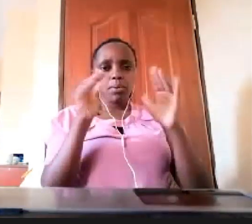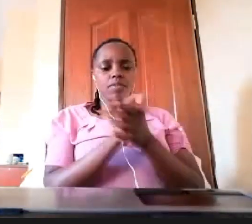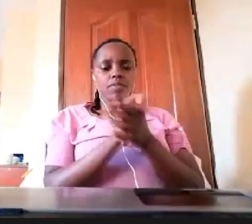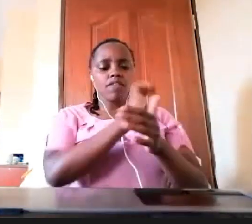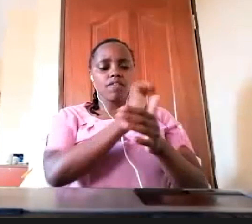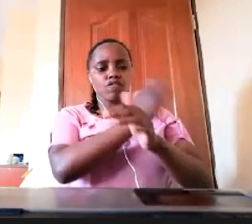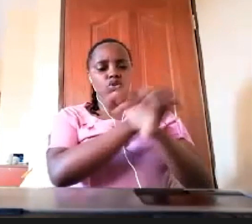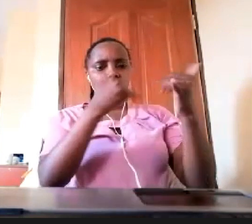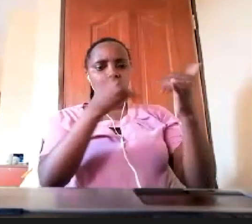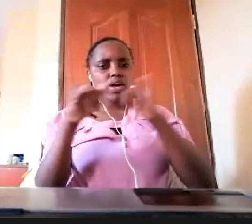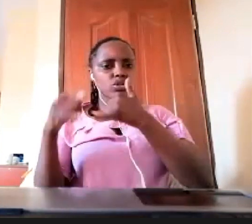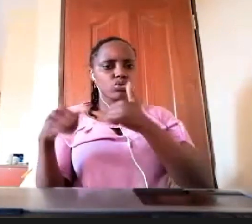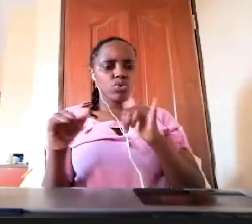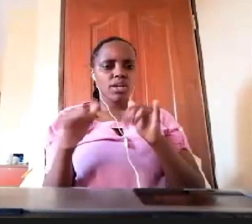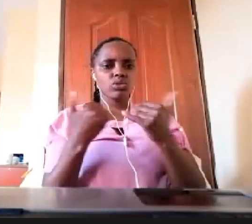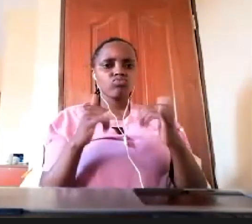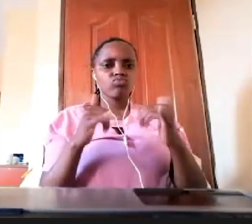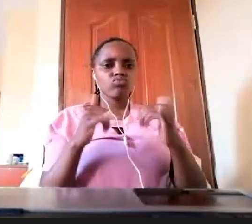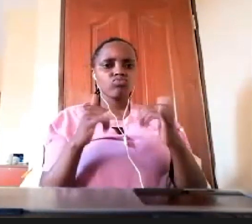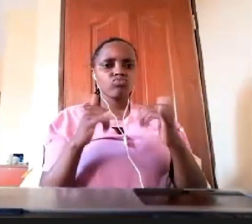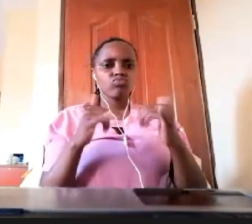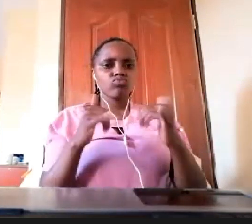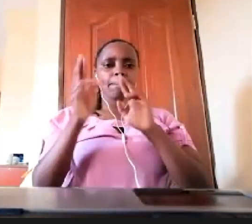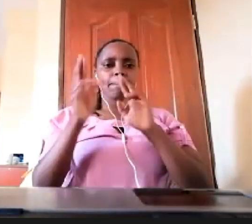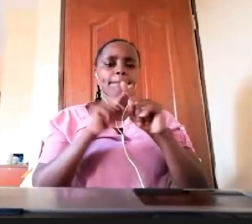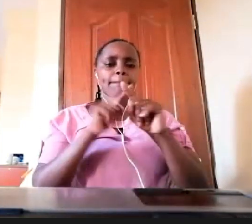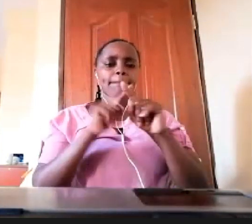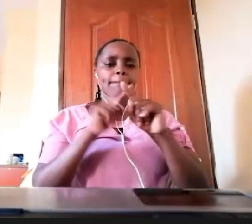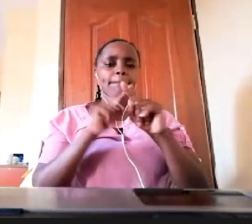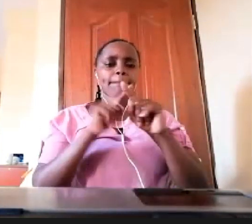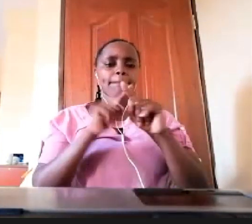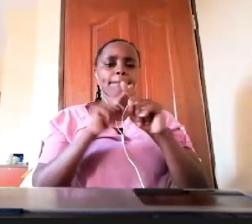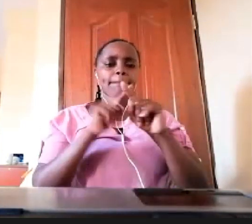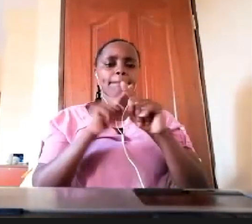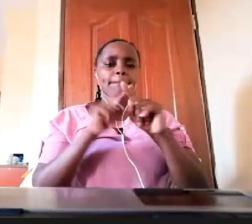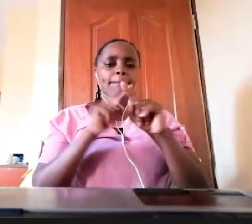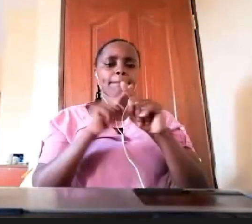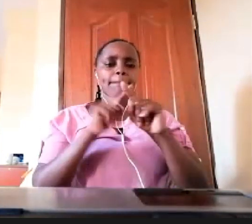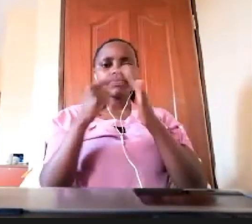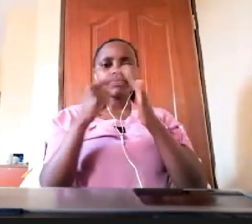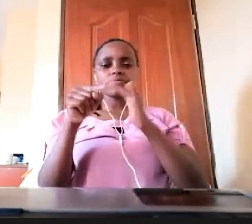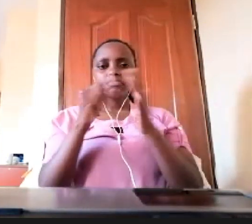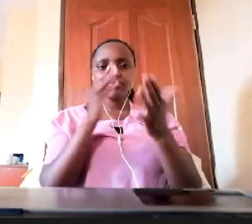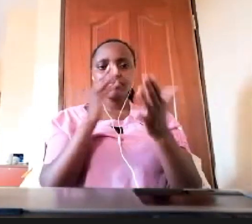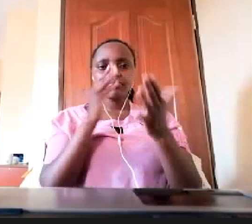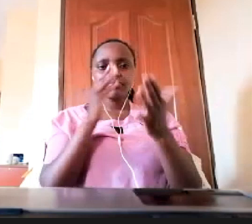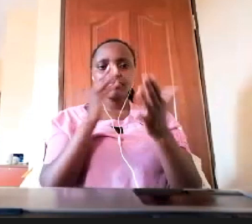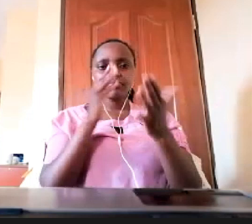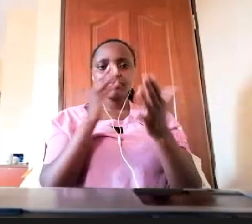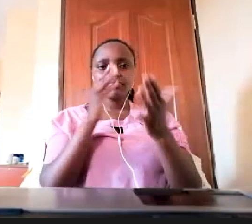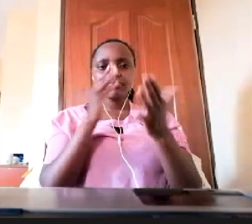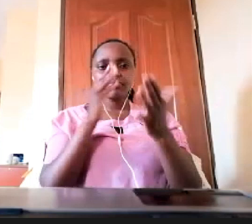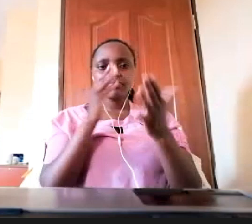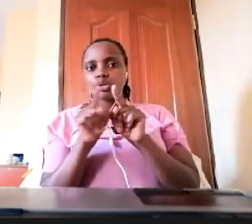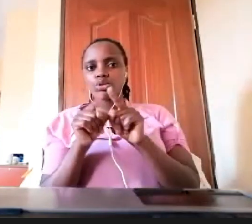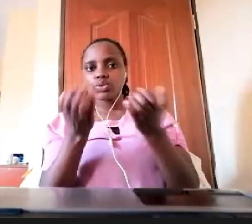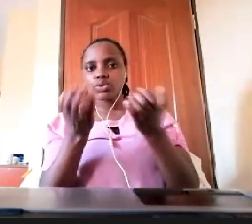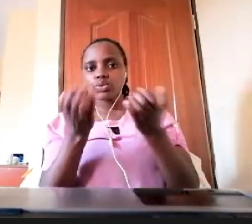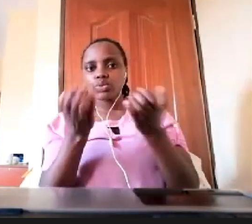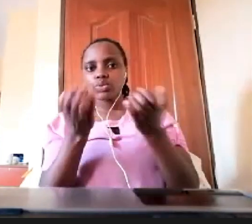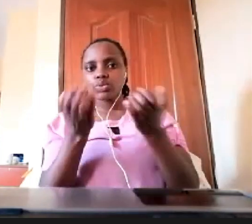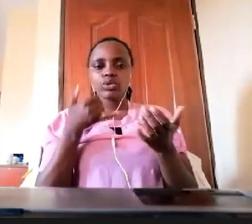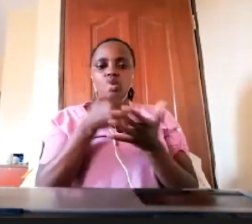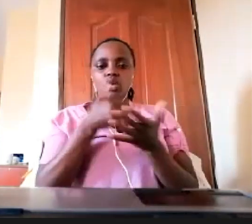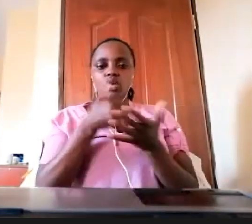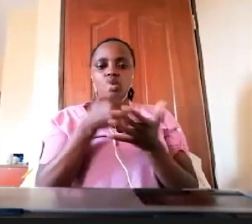effort, to enhance the reporting, but we really need to highlight this fact. We need to engage